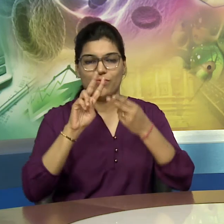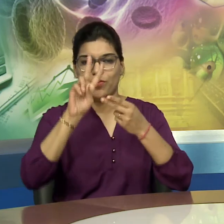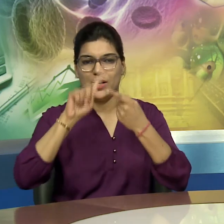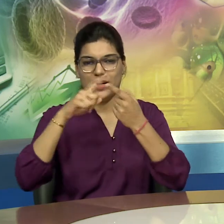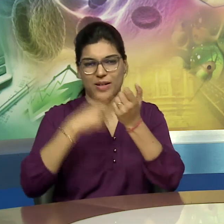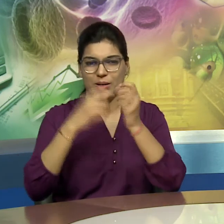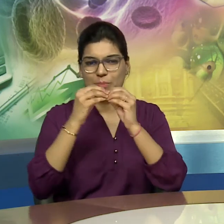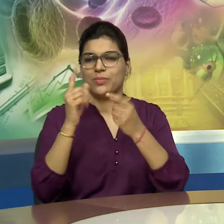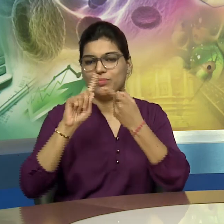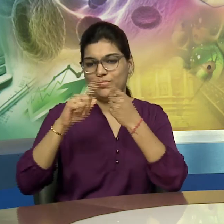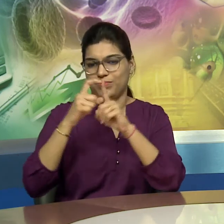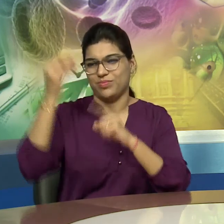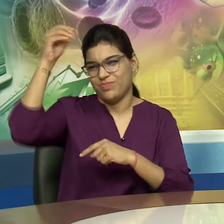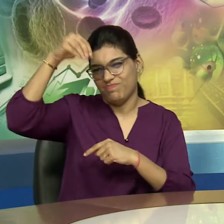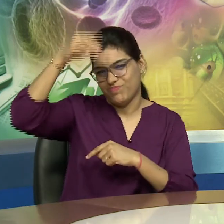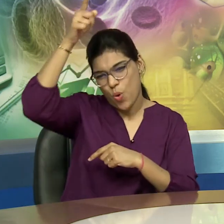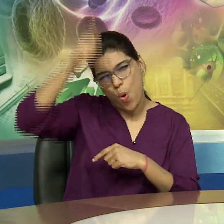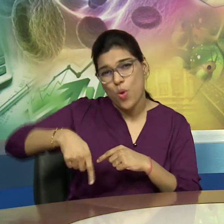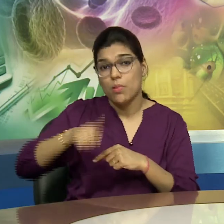Now, you have understood the ed,